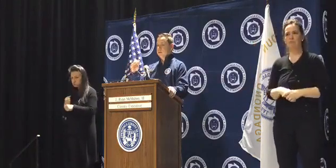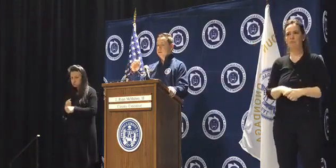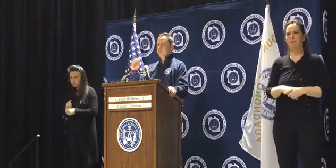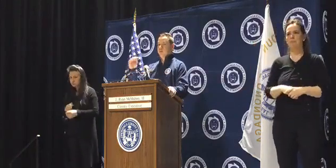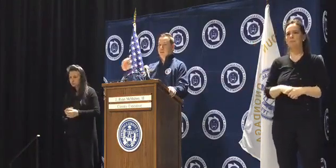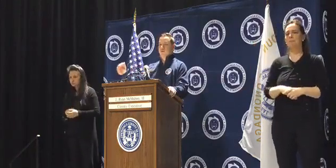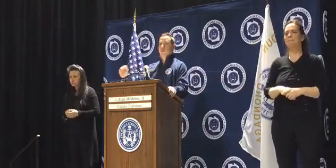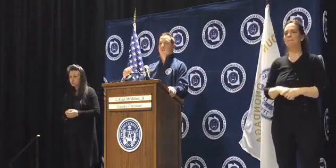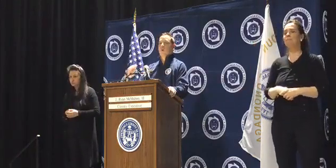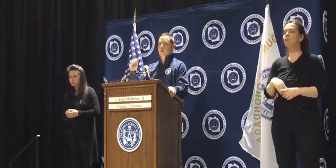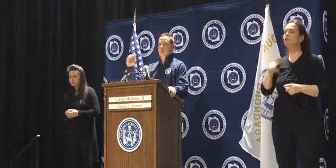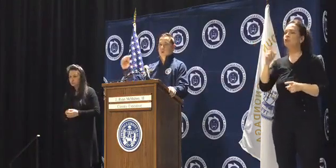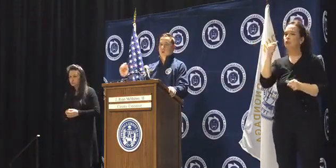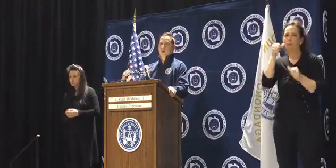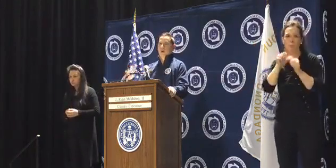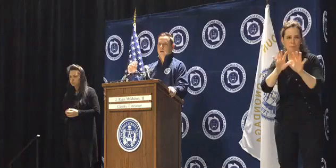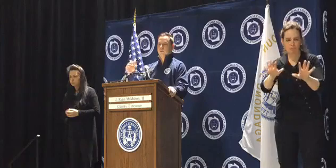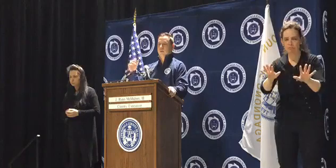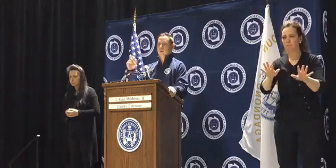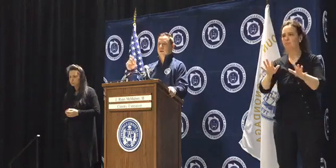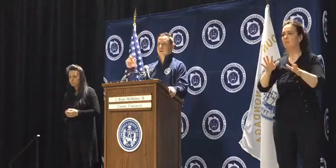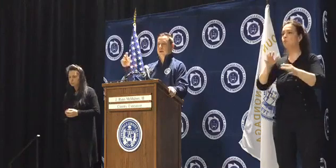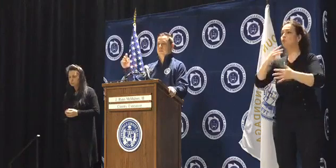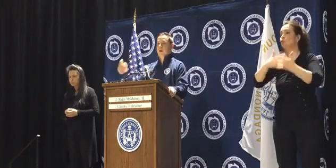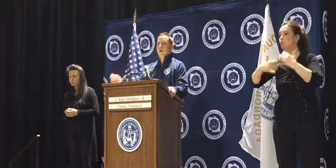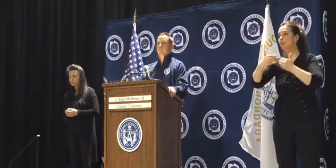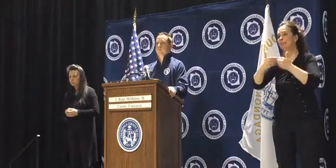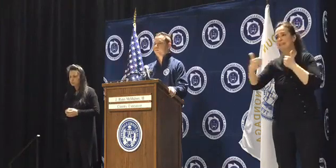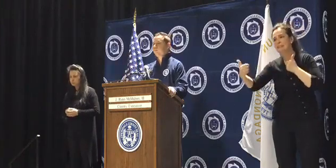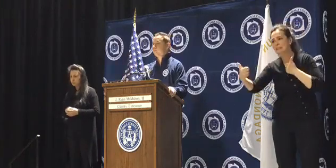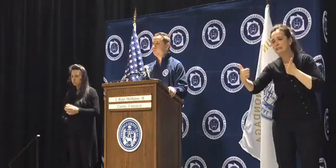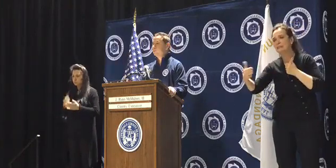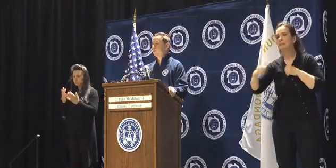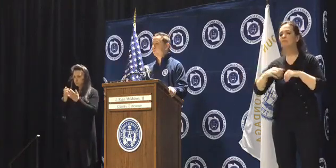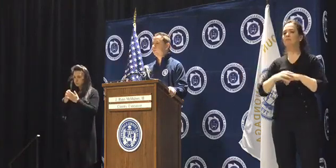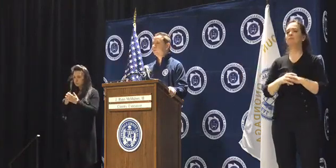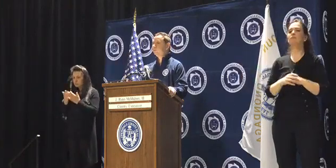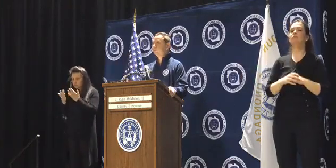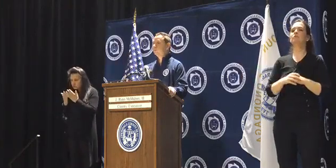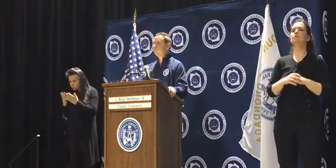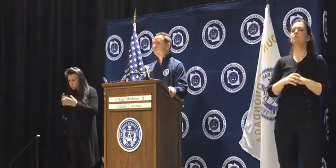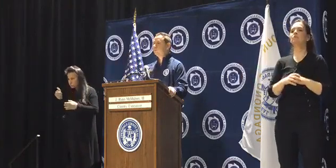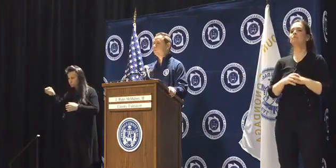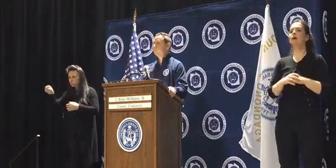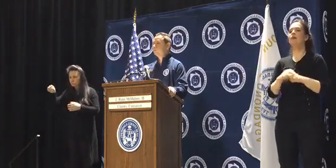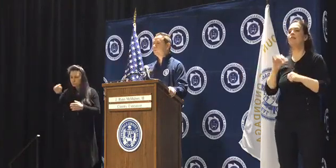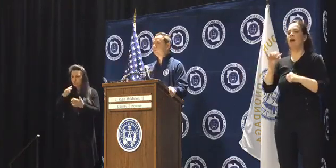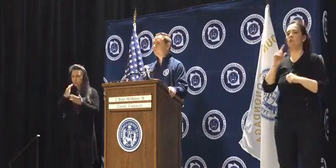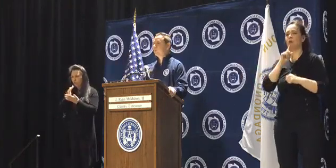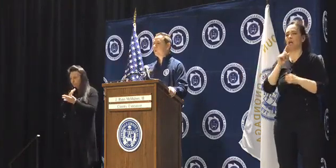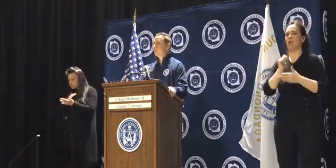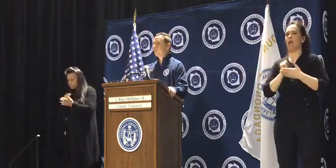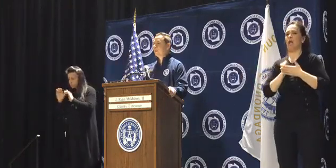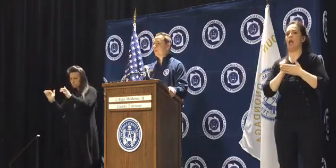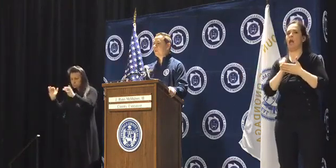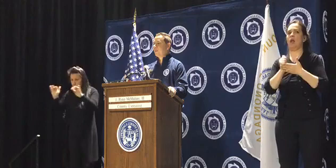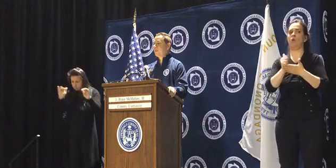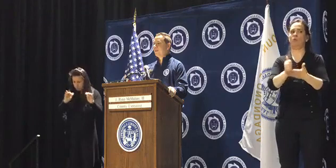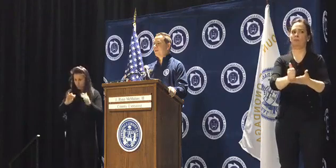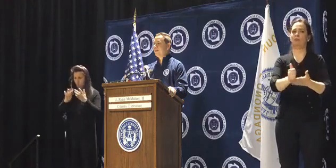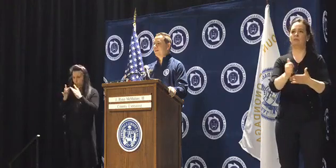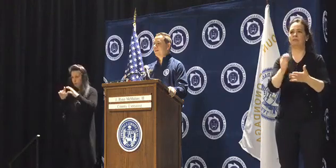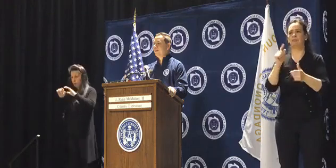these districts are going to have to get to work and keep their kids on par. You brought up Star Trek. Do you prefer Captain